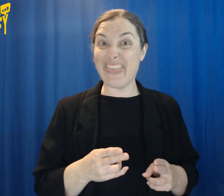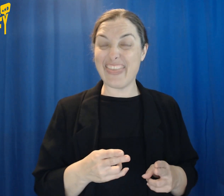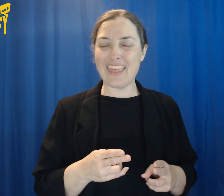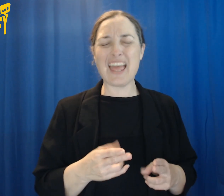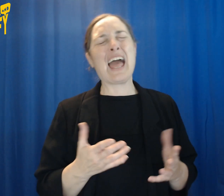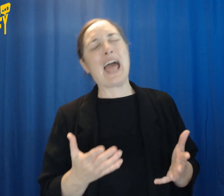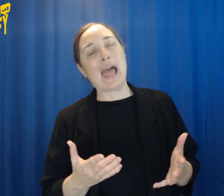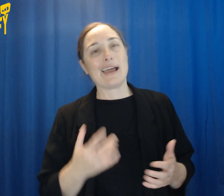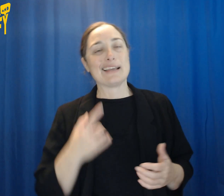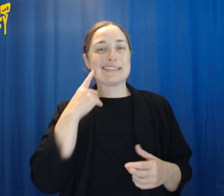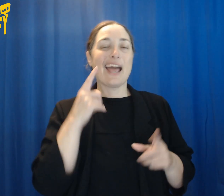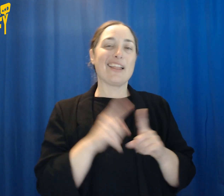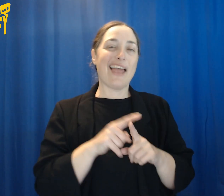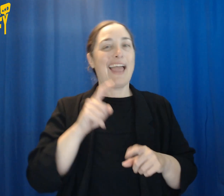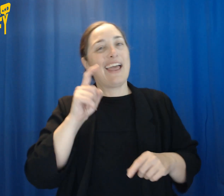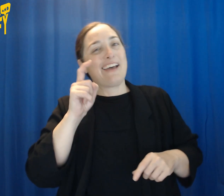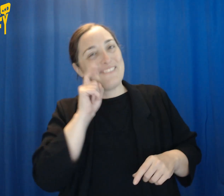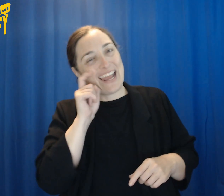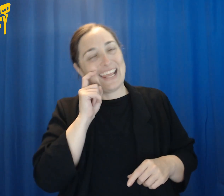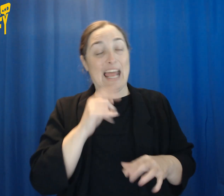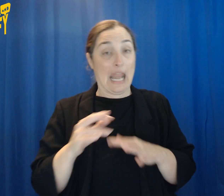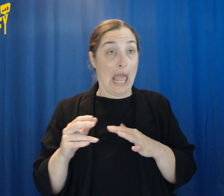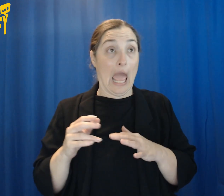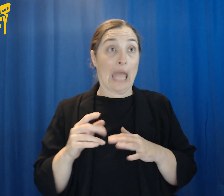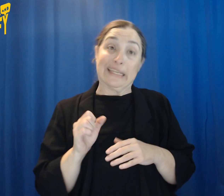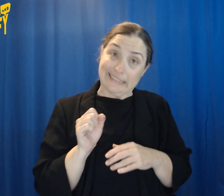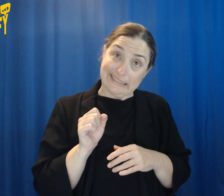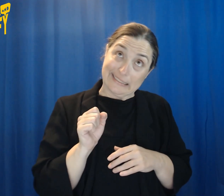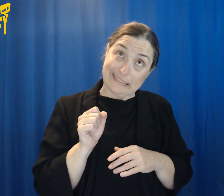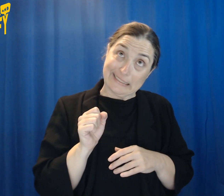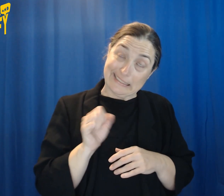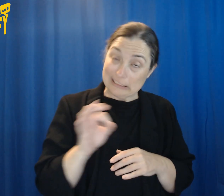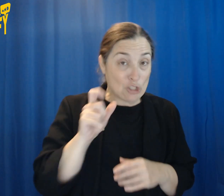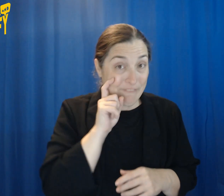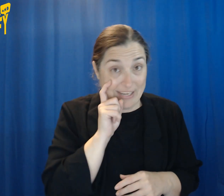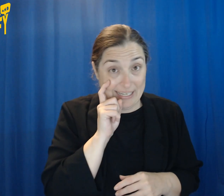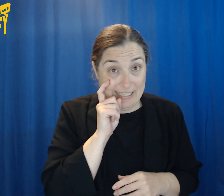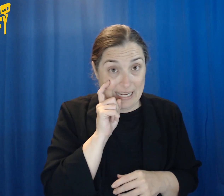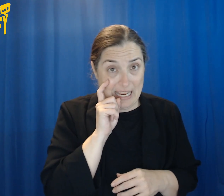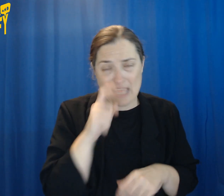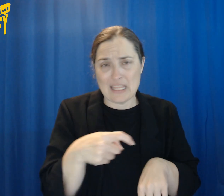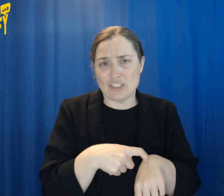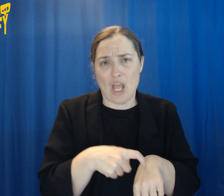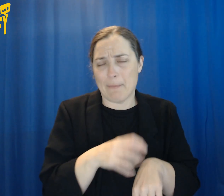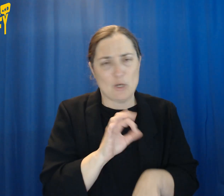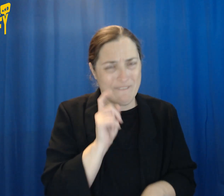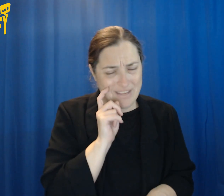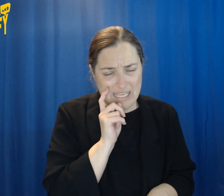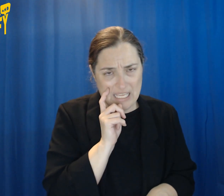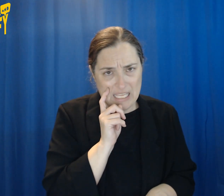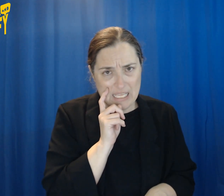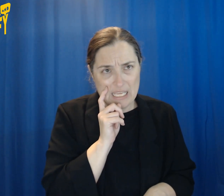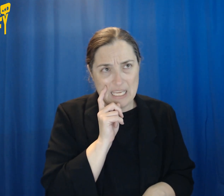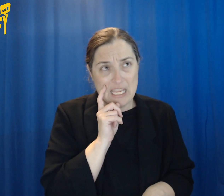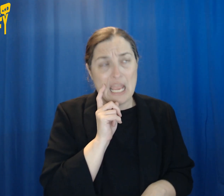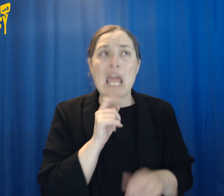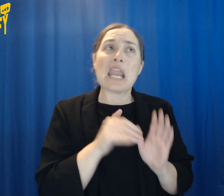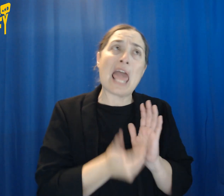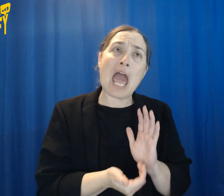it's a funny little thing that happened. It is not very funny. At the time, it wasn't funny, but it's funny now because anything